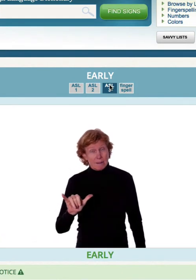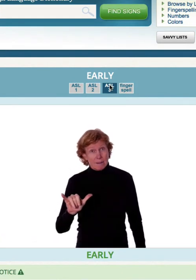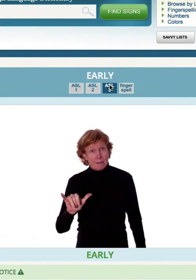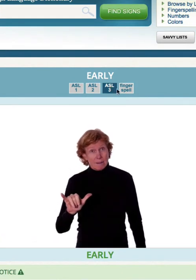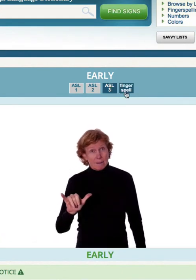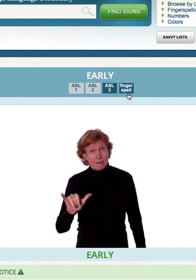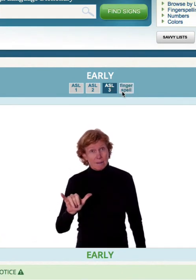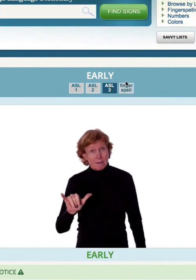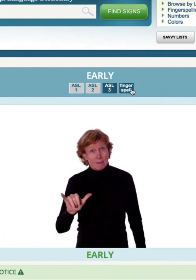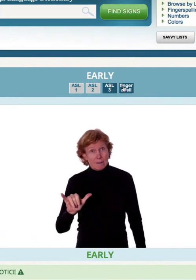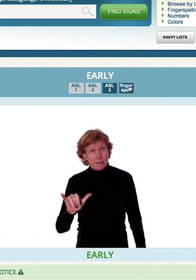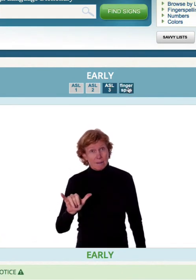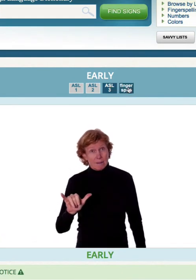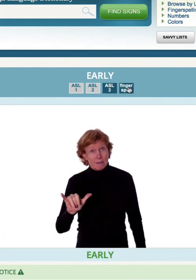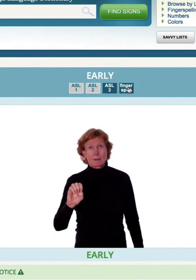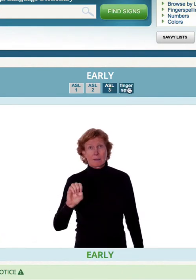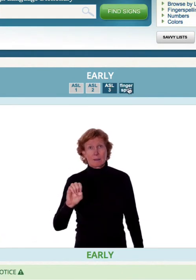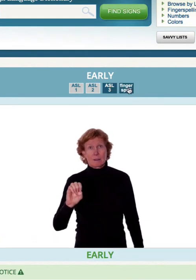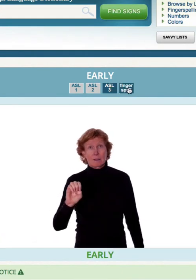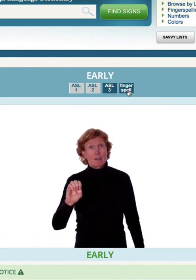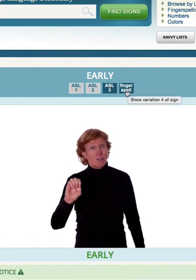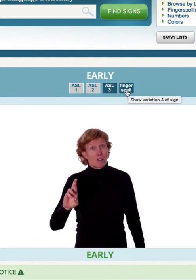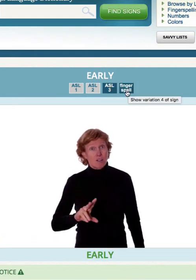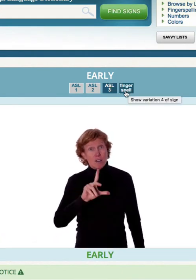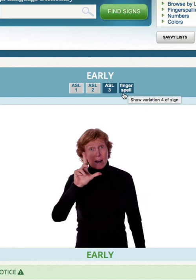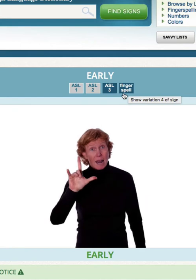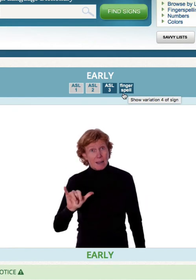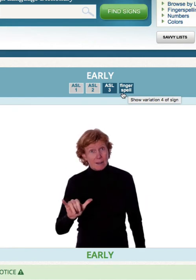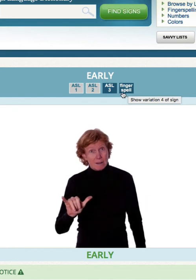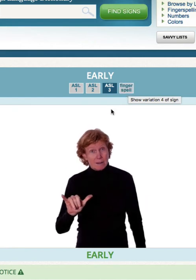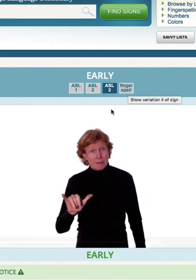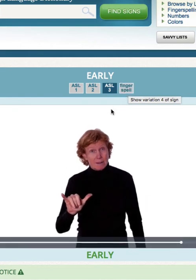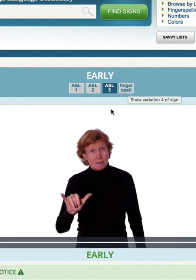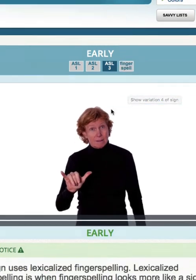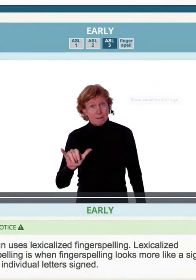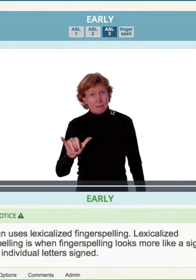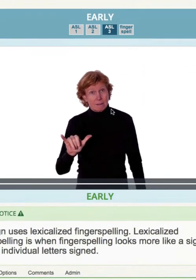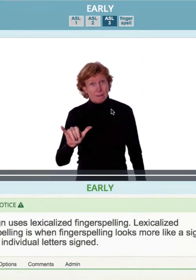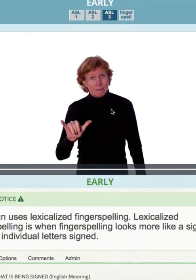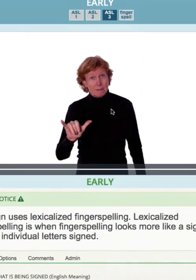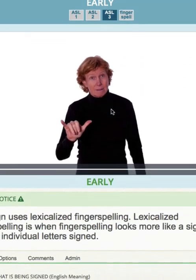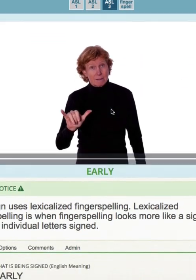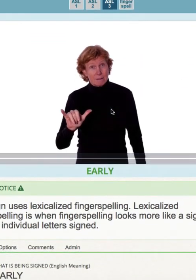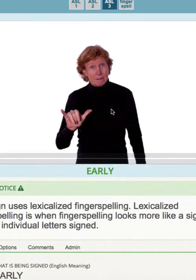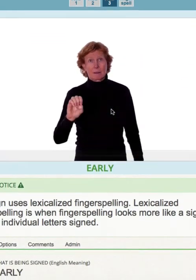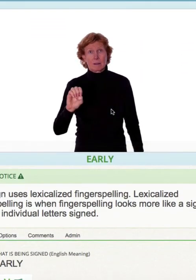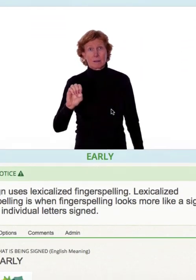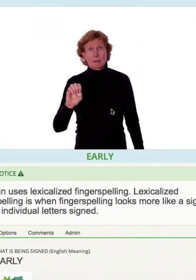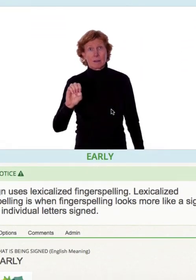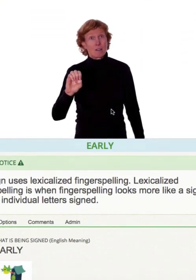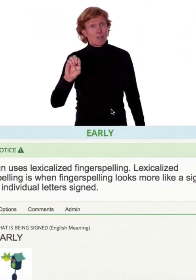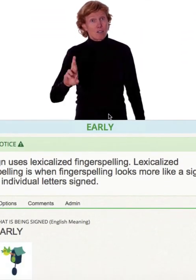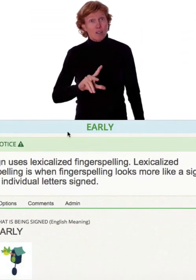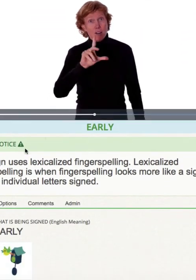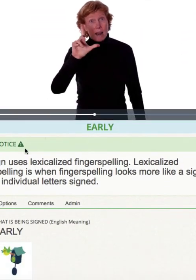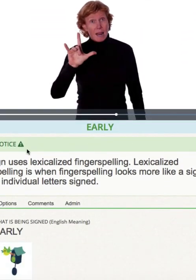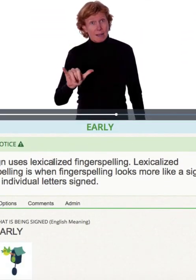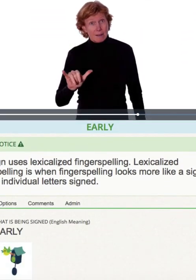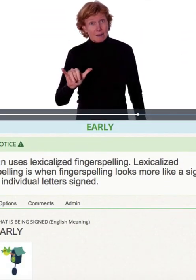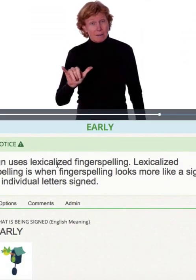Okay, there's also a fingerspelled option and everything, so you can always see that. But then once you start going through, you're also going to see a sign notice